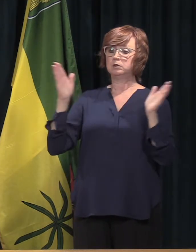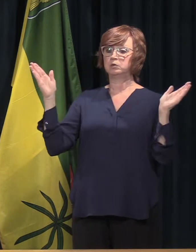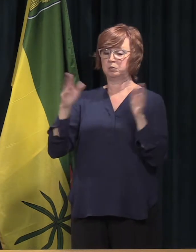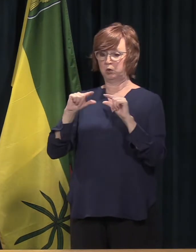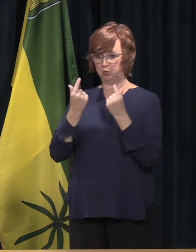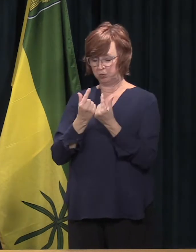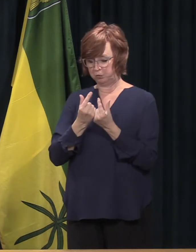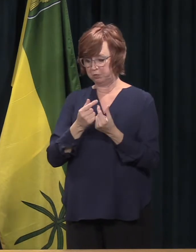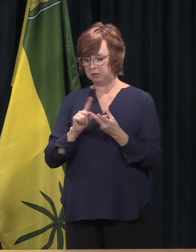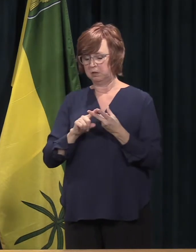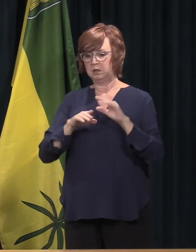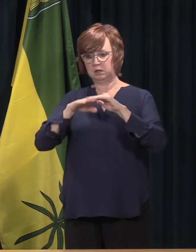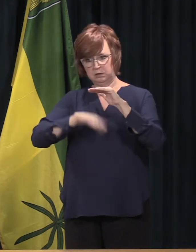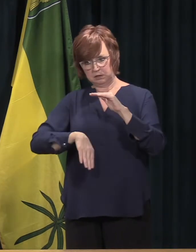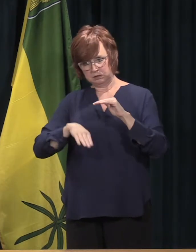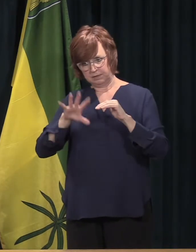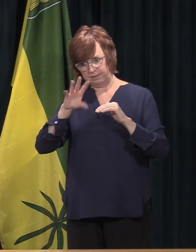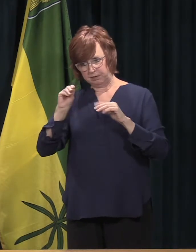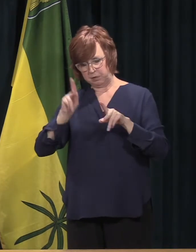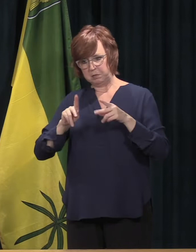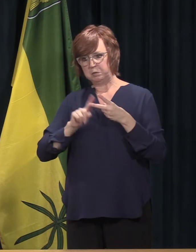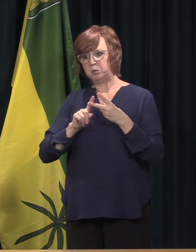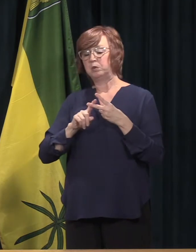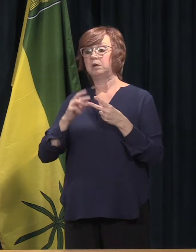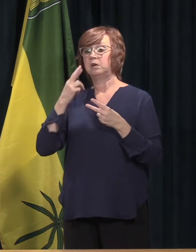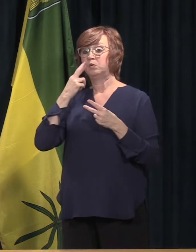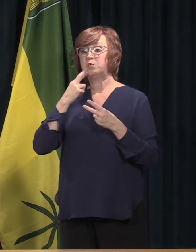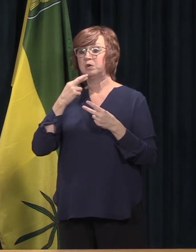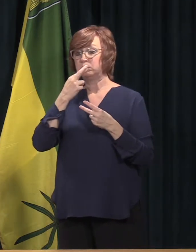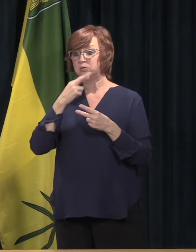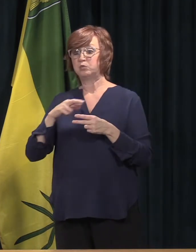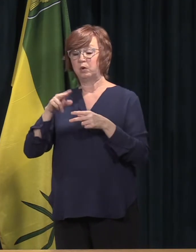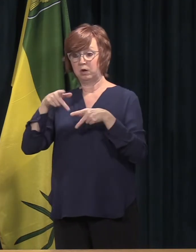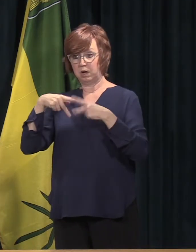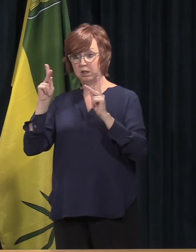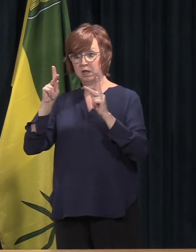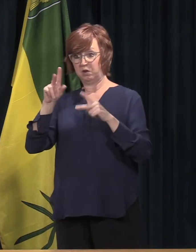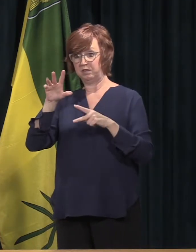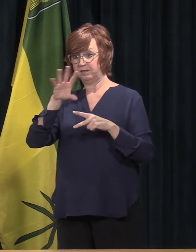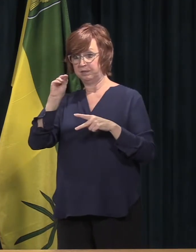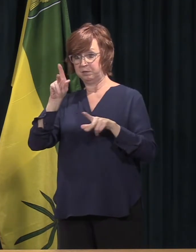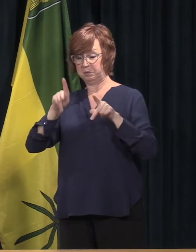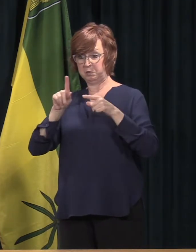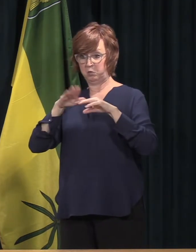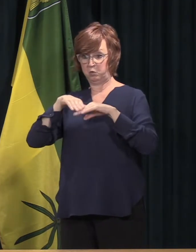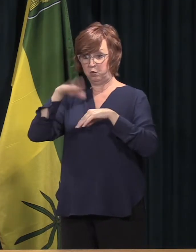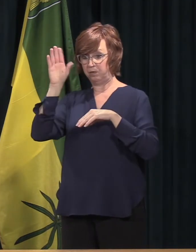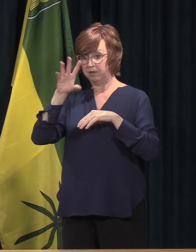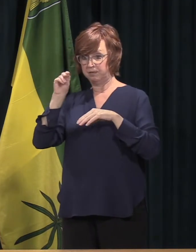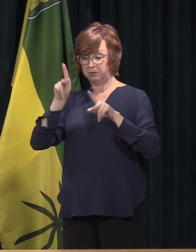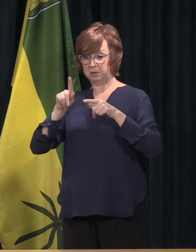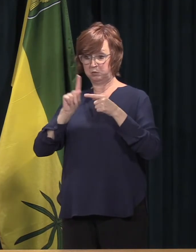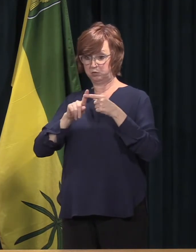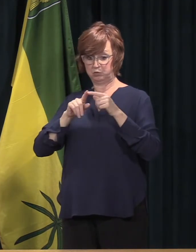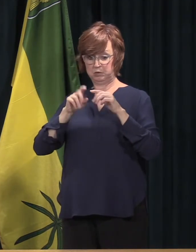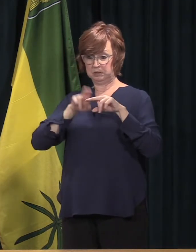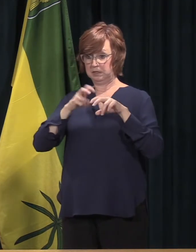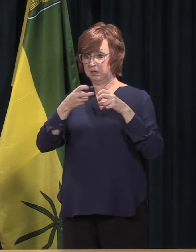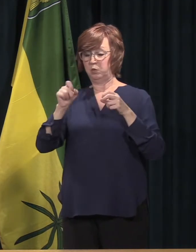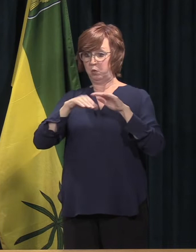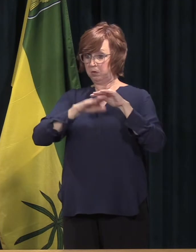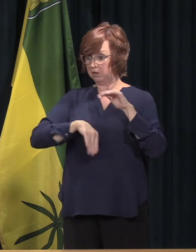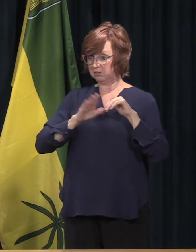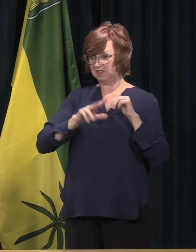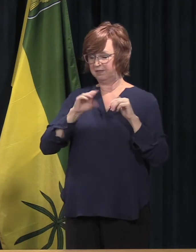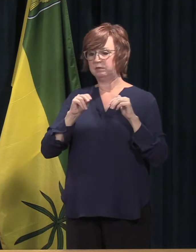to even less than 50, and even in restaurants that can have up to 50 people or half their capacity, we want to maintain that separation. And I think we